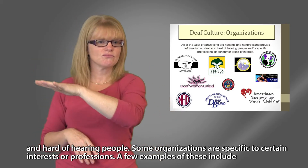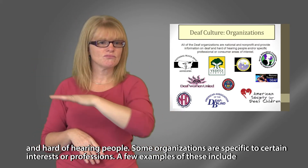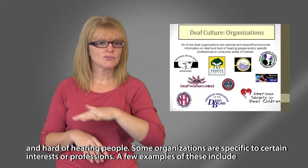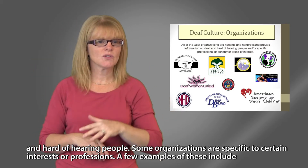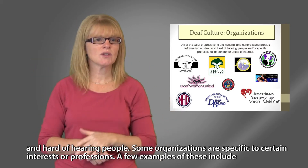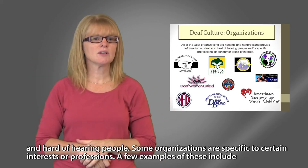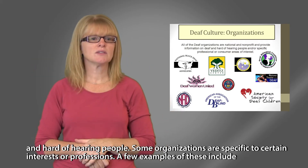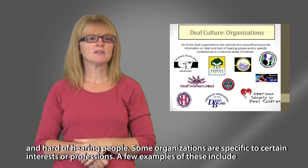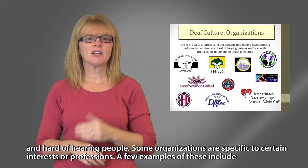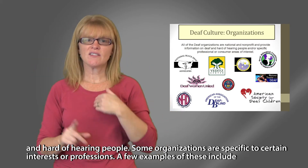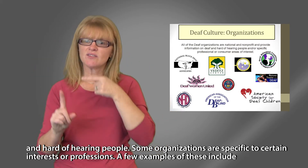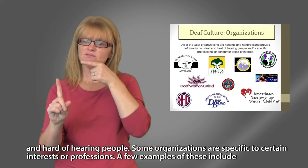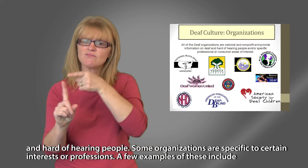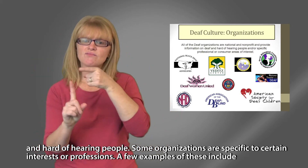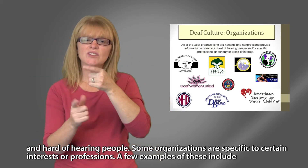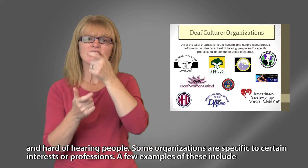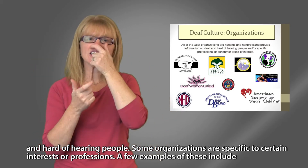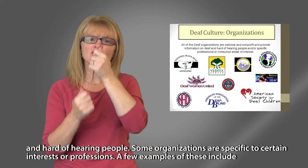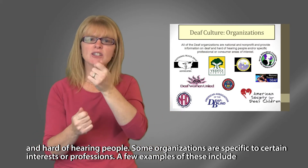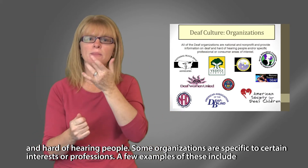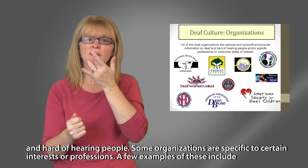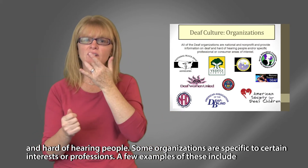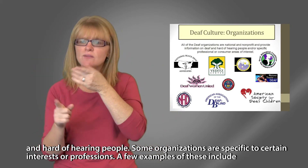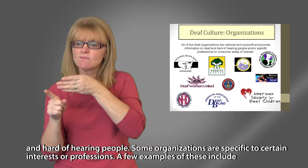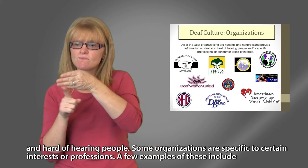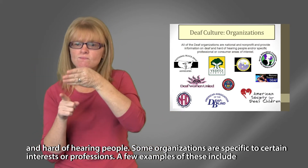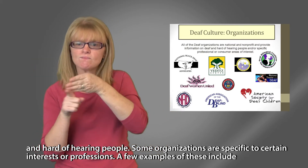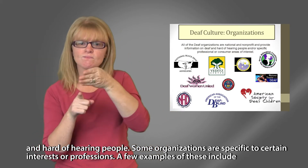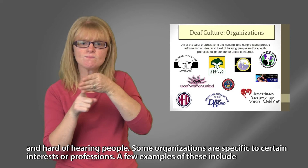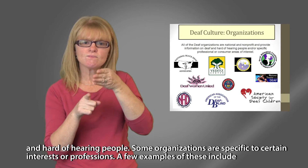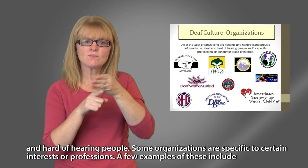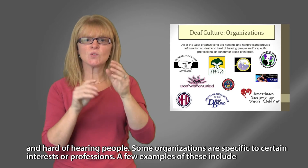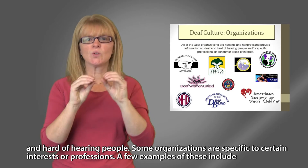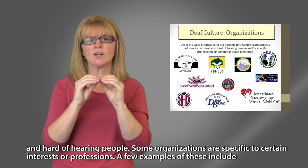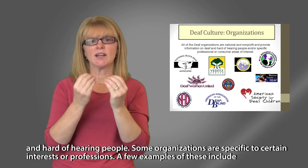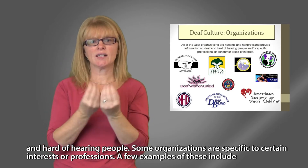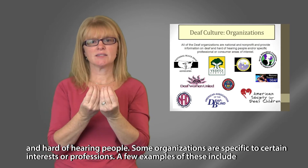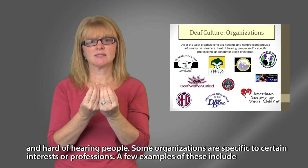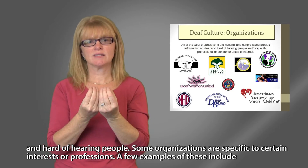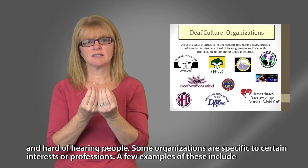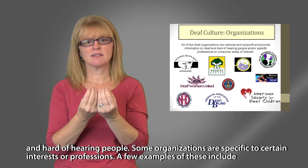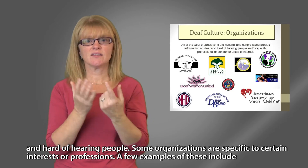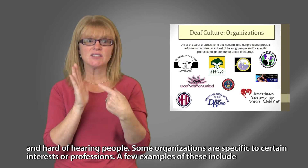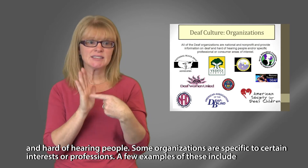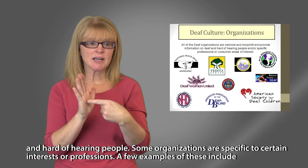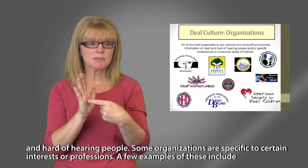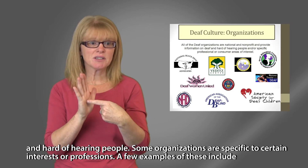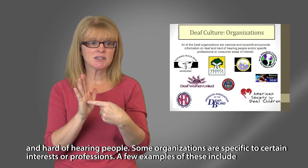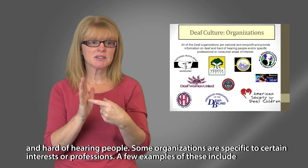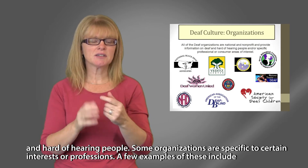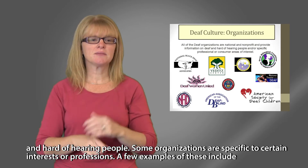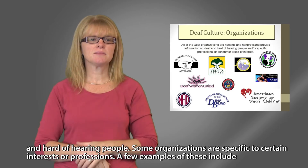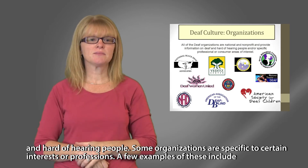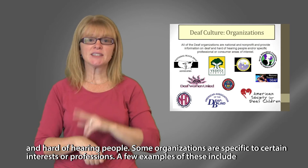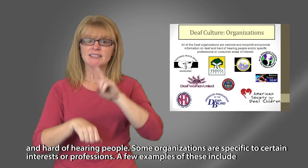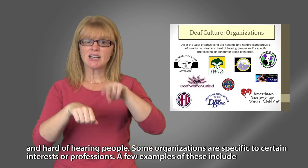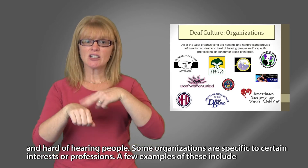Some organizations are specific to certain interests or professions. A few examples of these